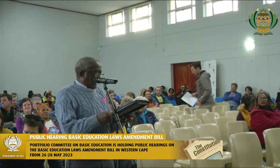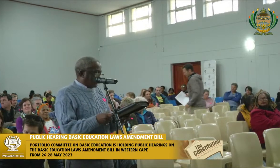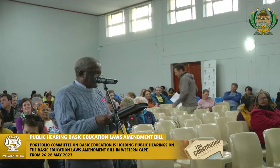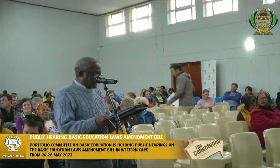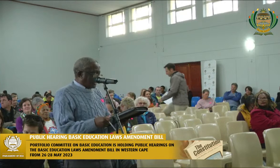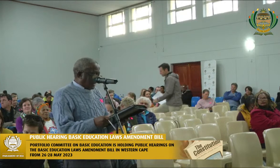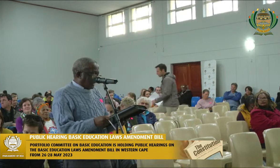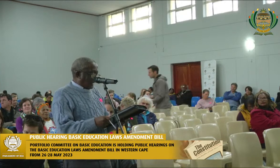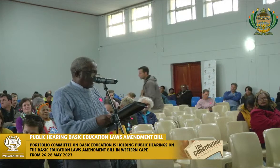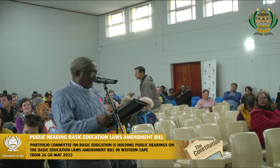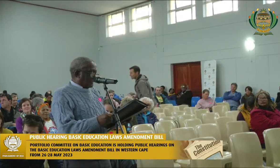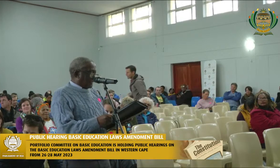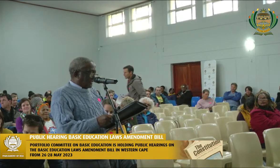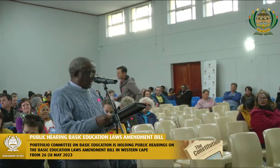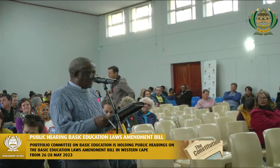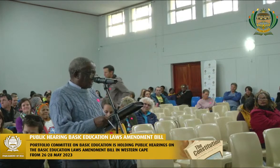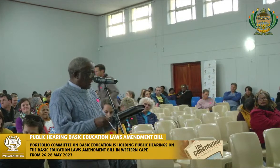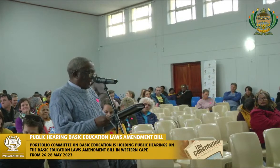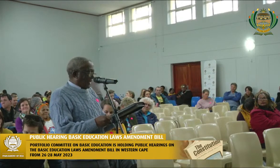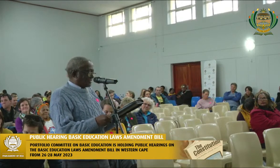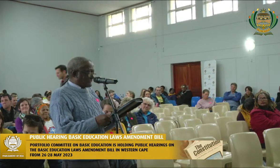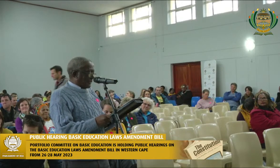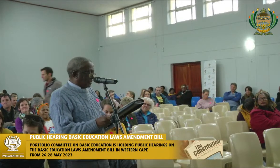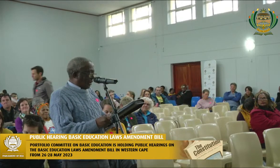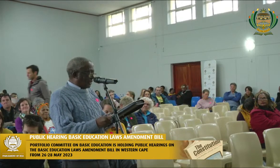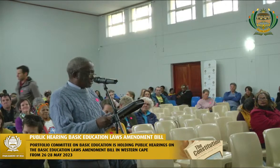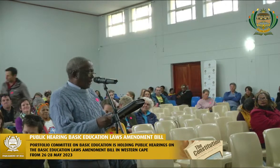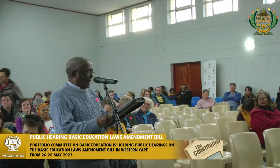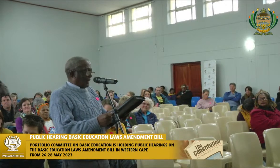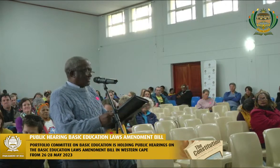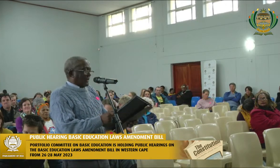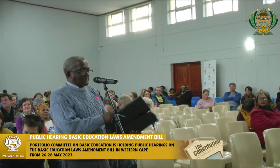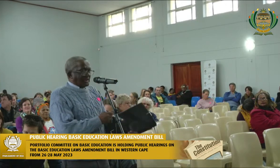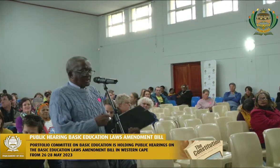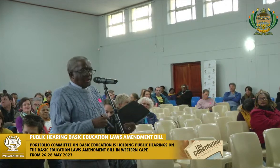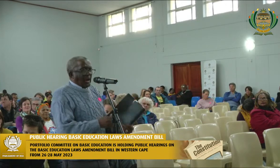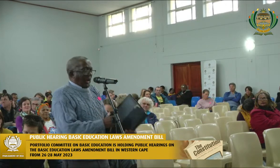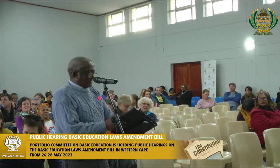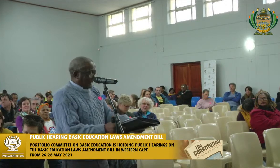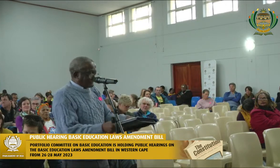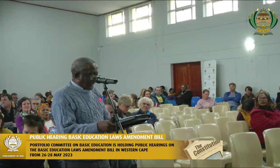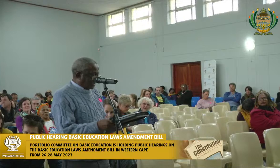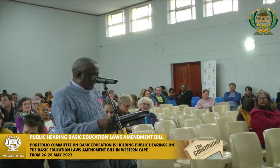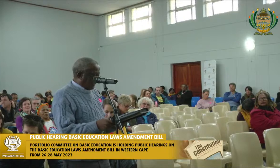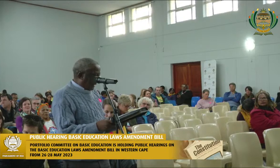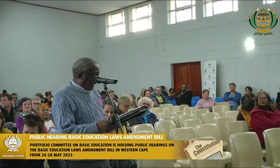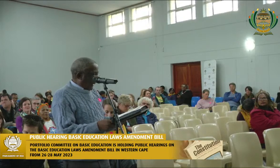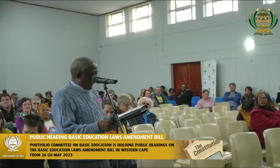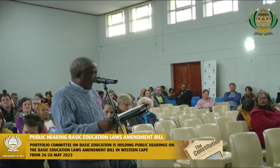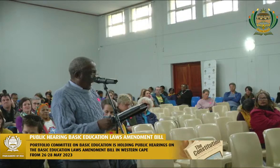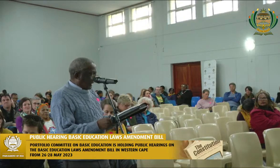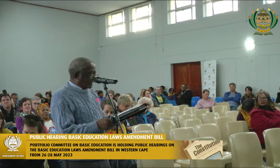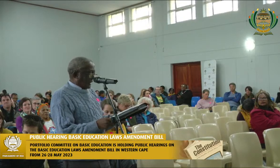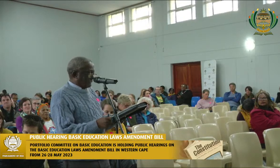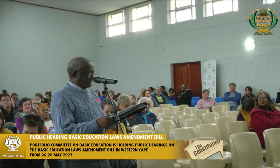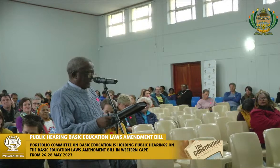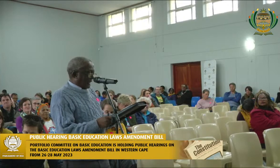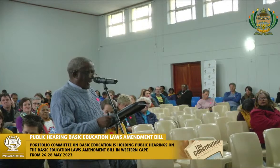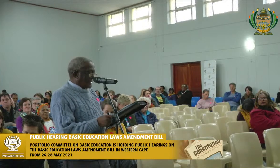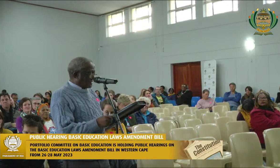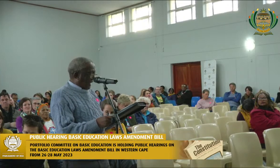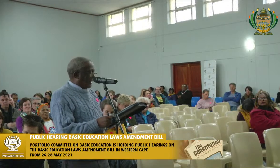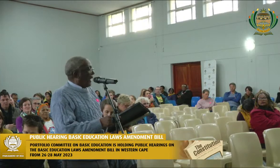am supporting the implementation and I support also the bill. I support the bill by